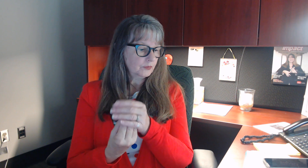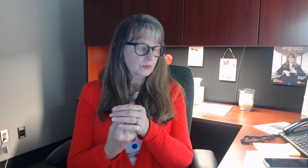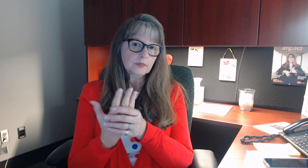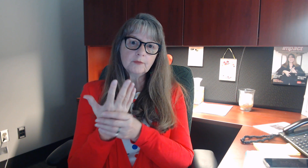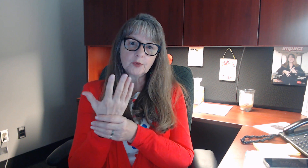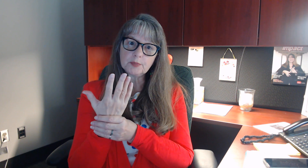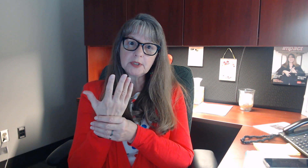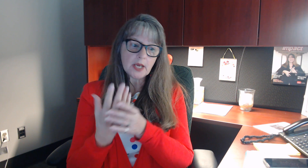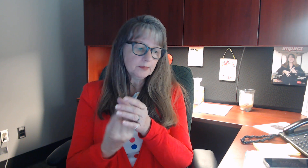for springtime.